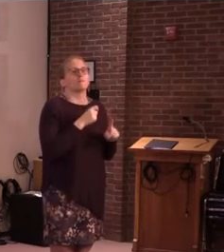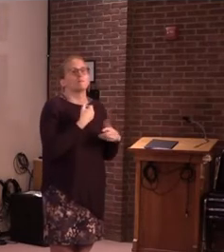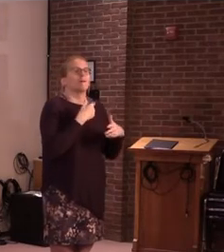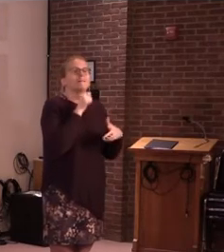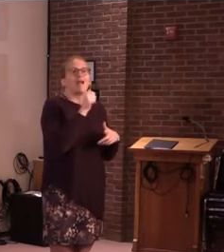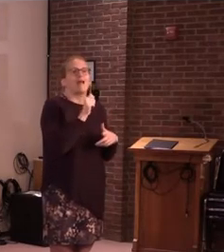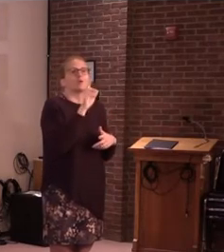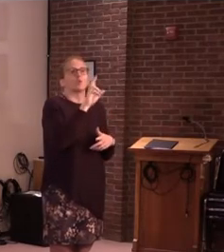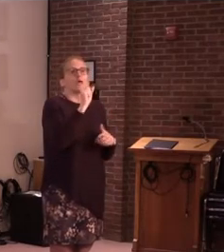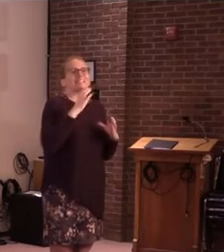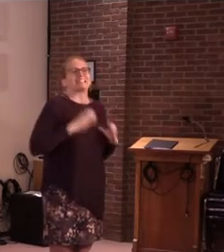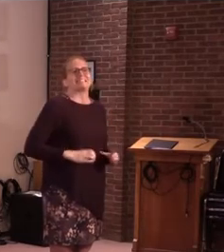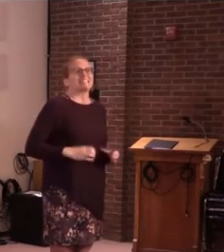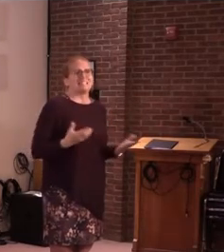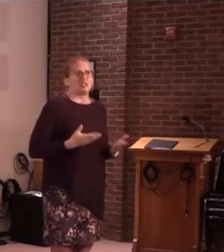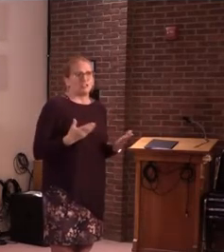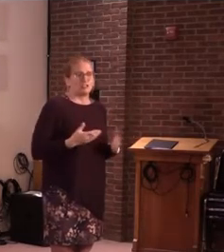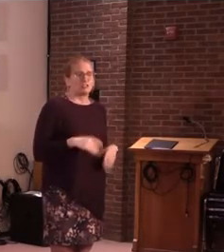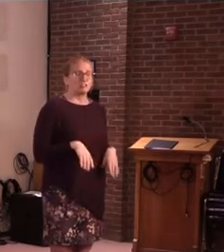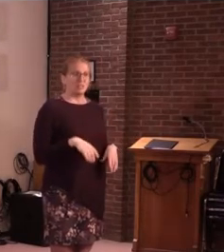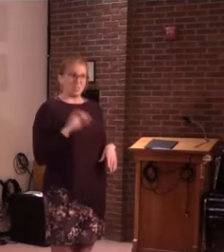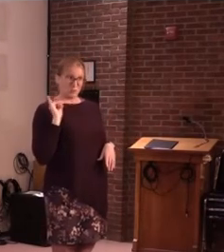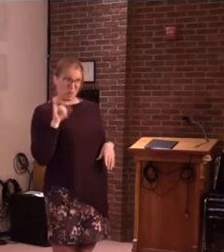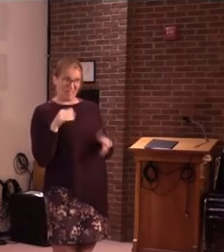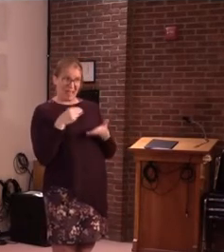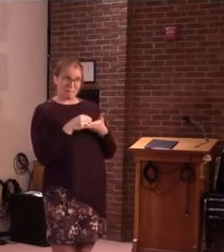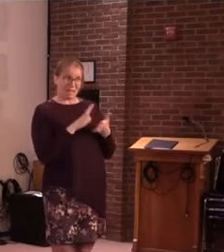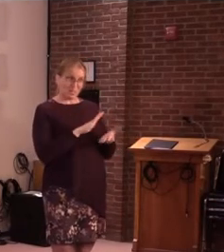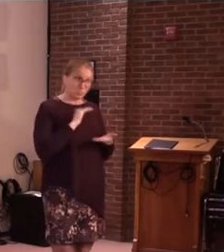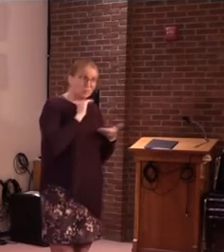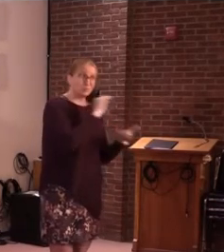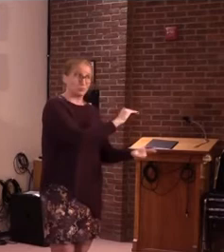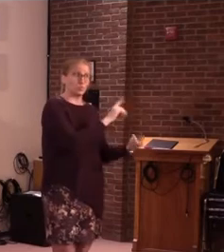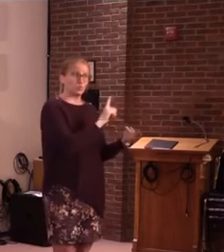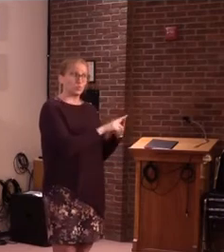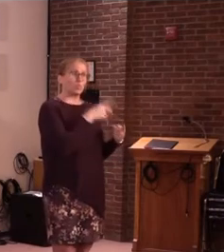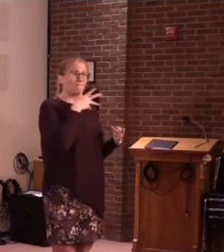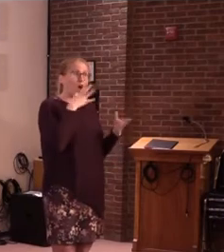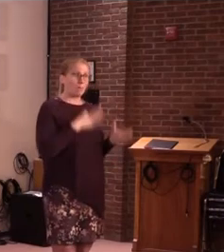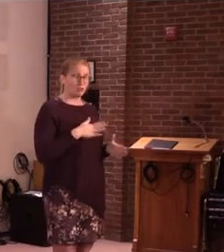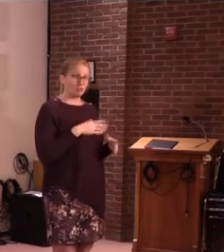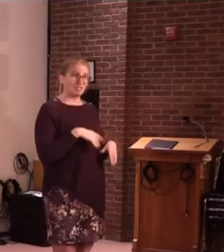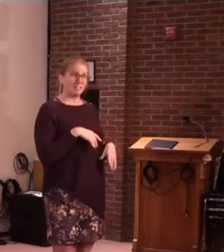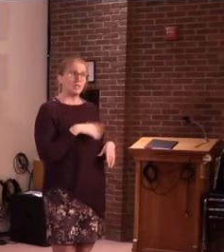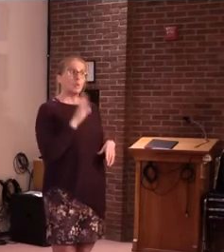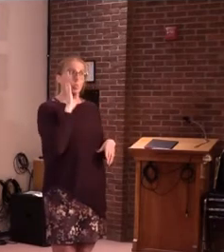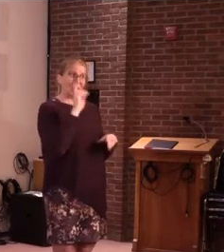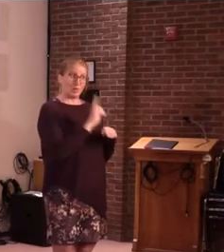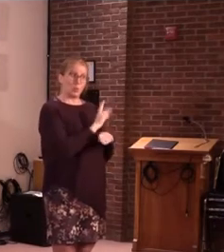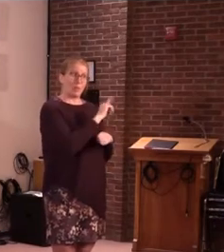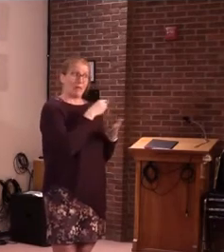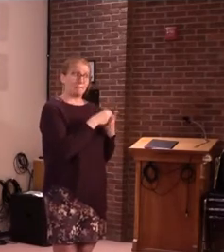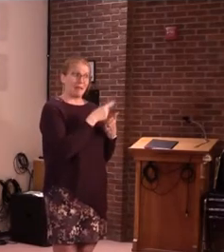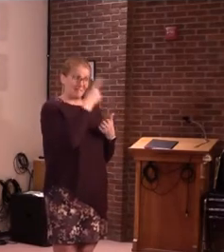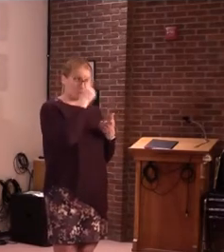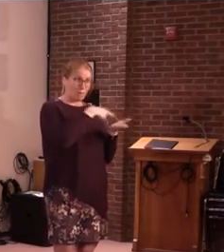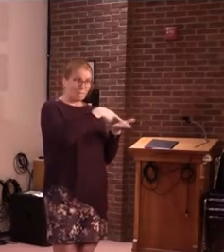of the $40 million in aid to farmers that you announced today earmarked for direct payments to immigrant farm